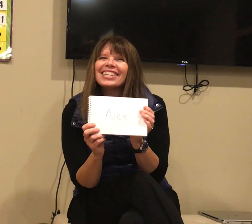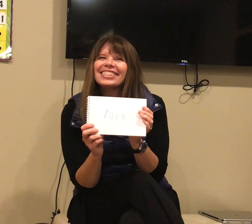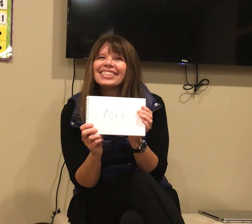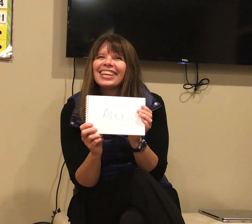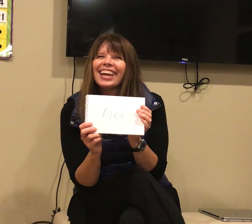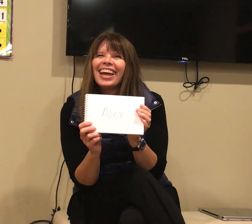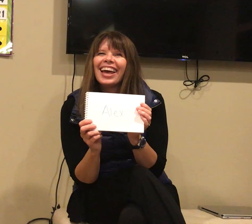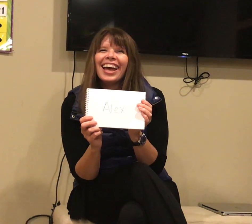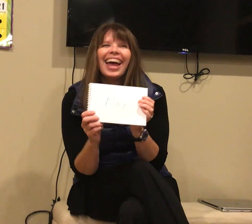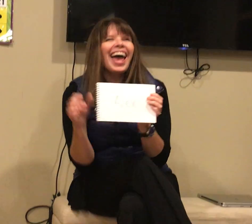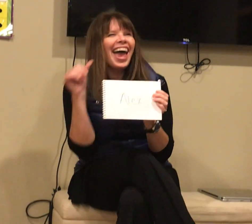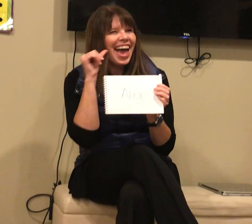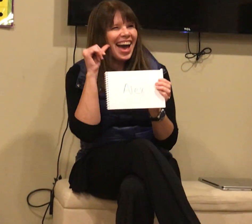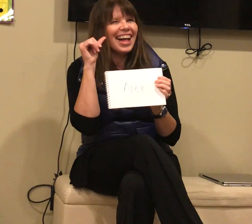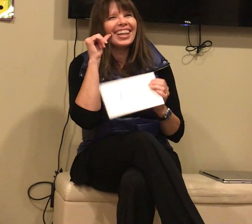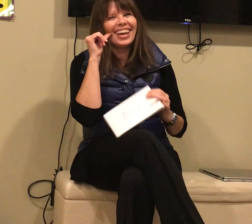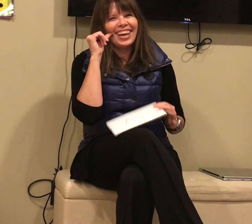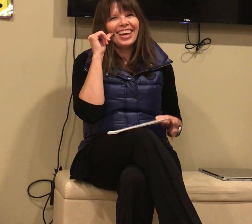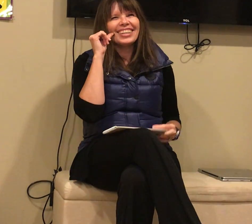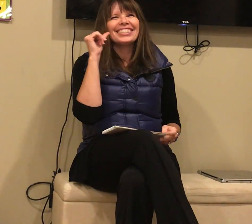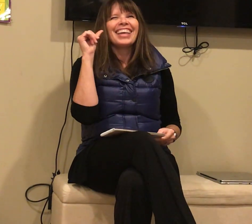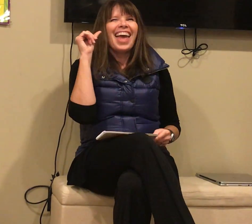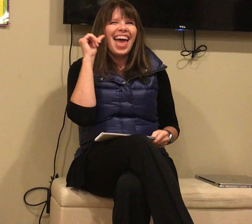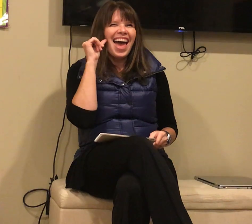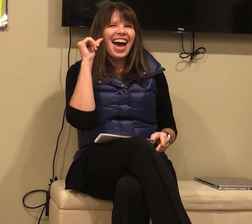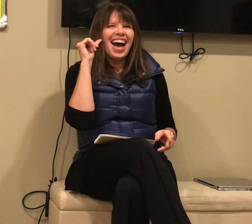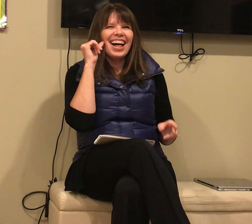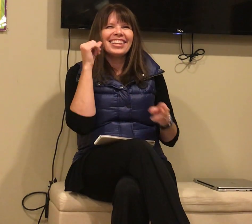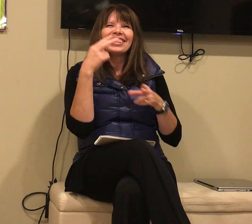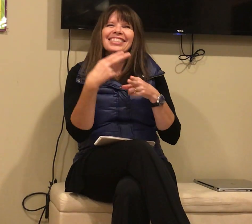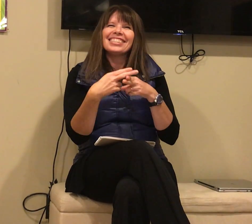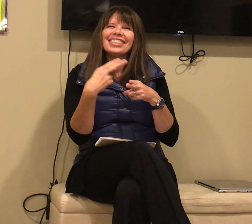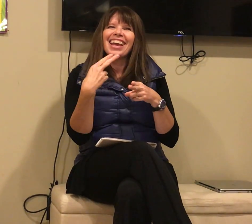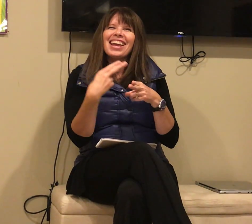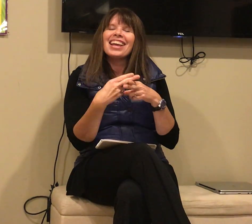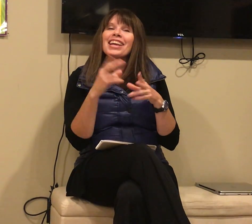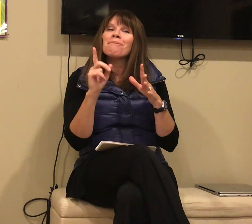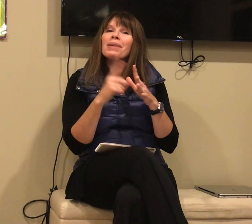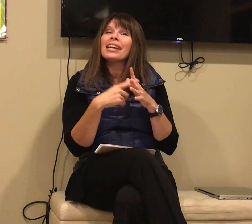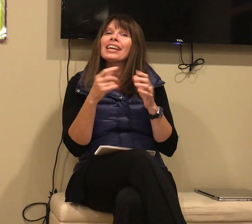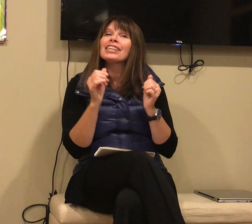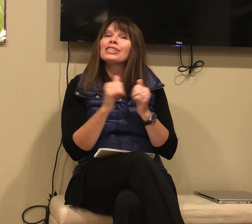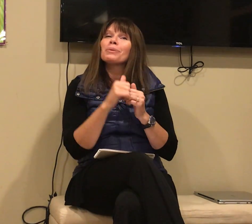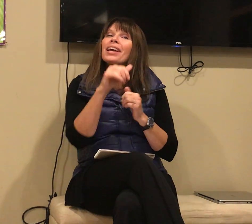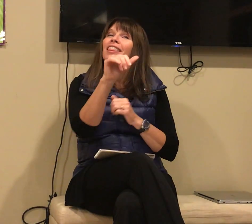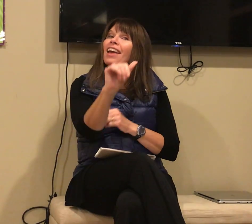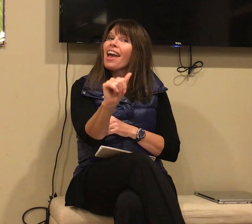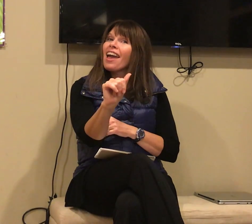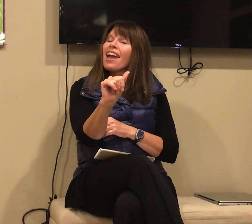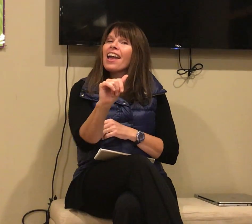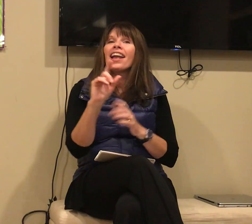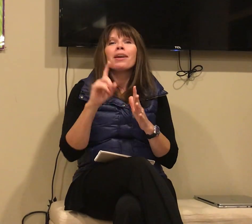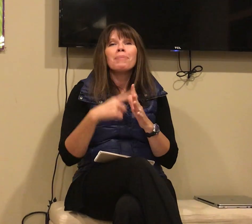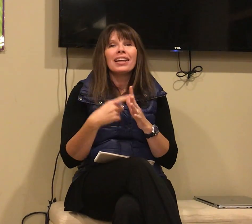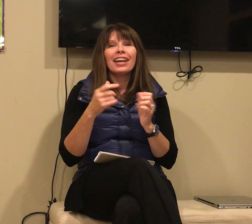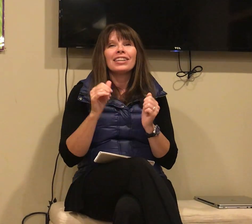this? Alex. Alex. Alex's name begins with A, begins